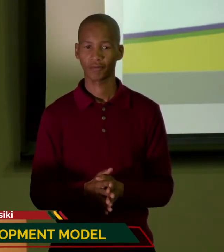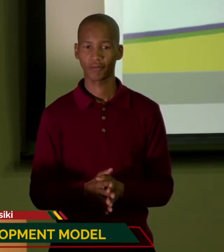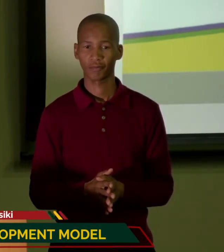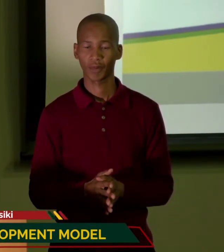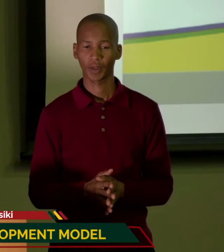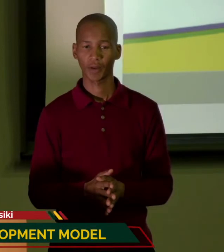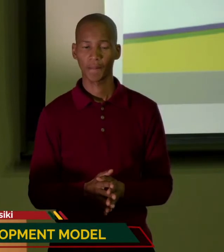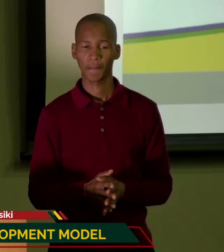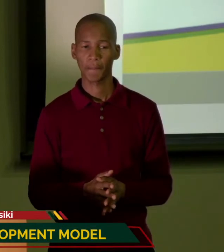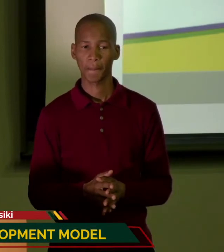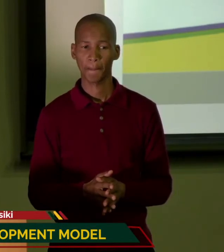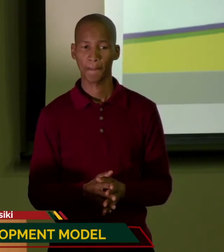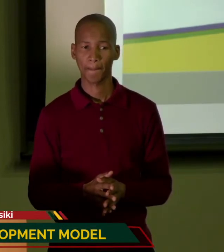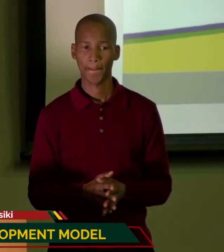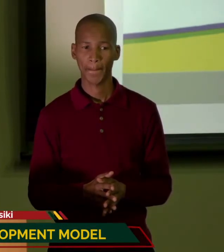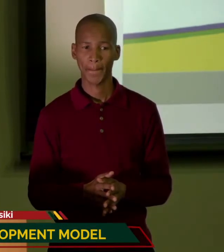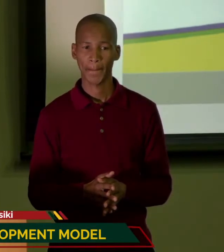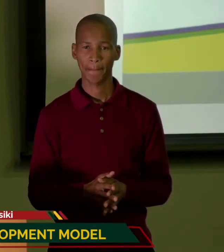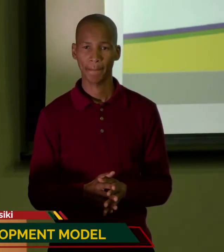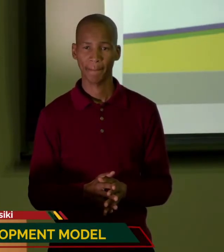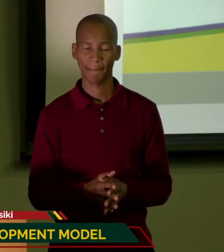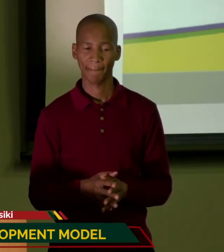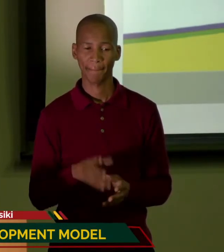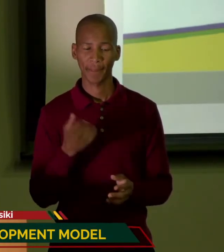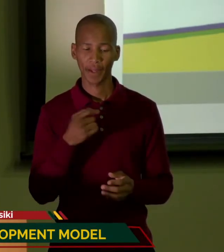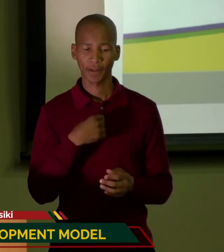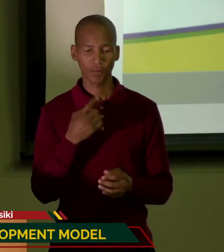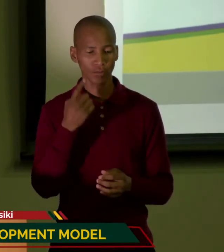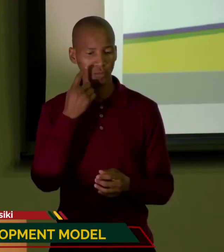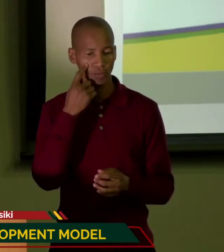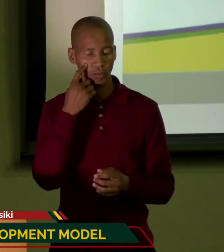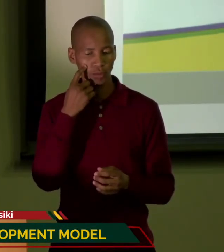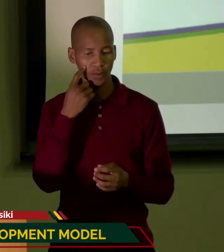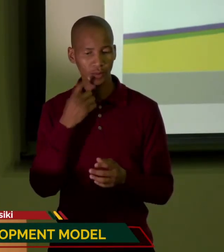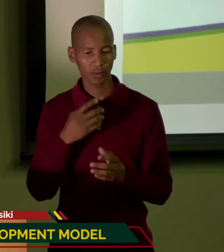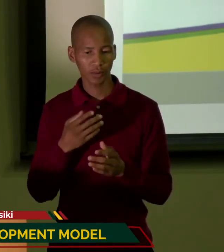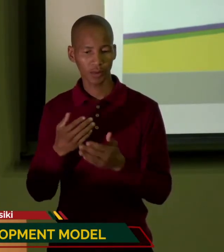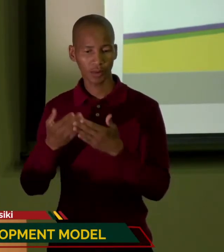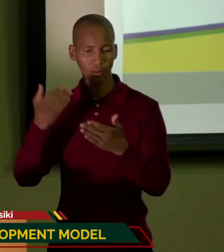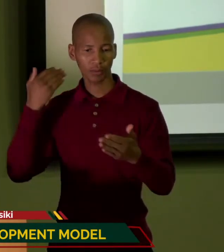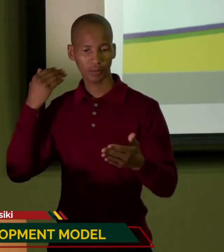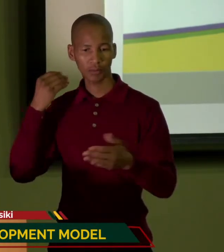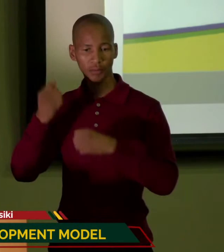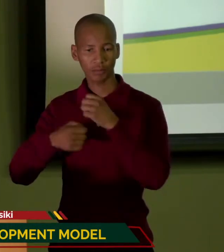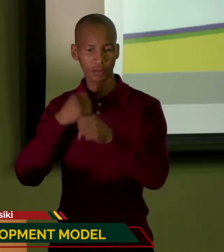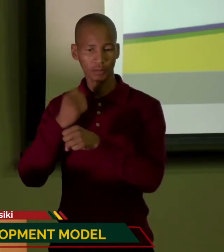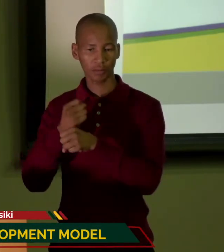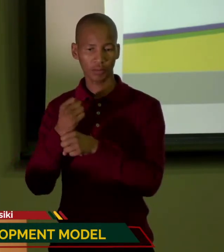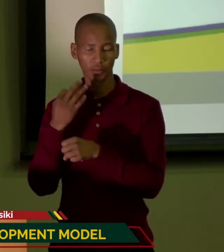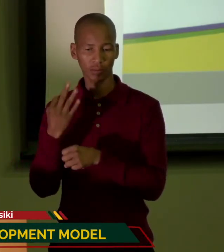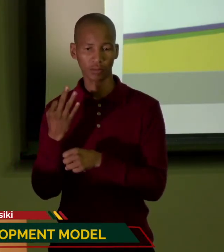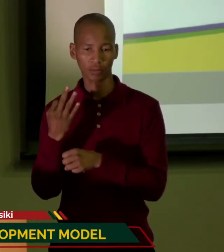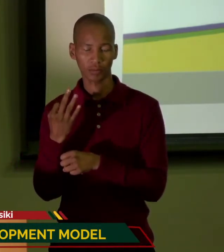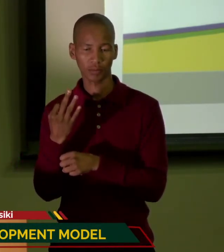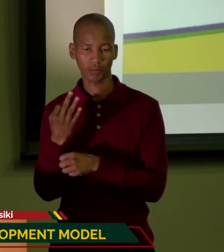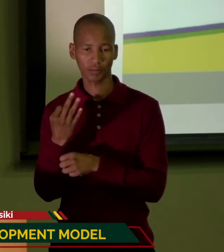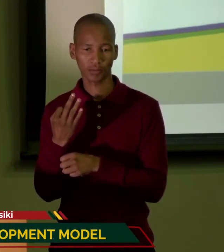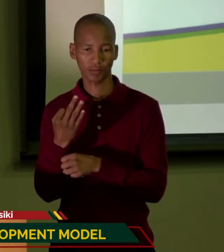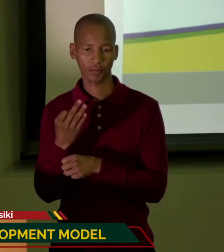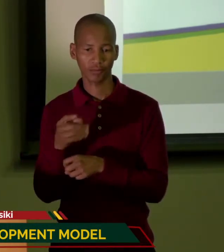the highlights of the last 3 years njengoba sisithi we're having that